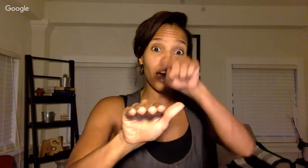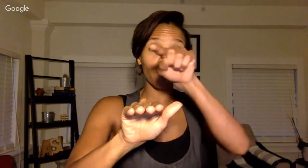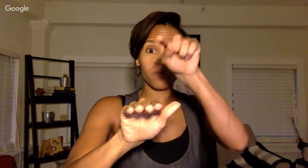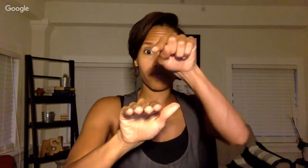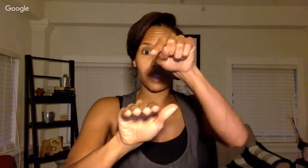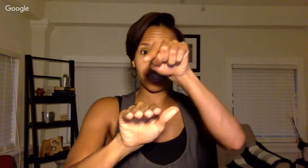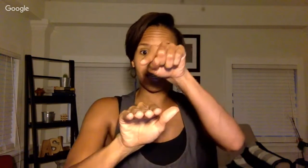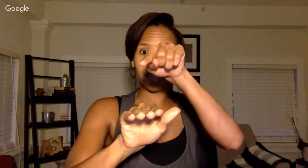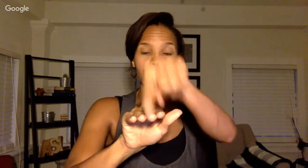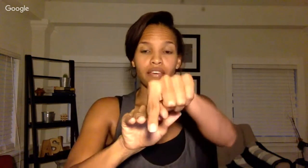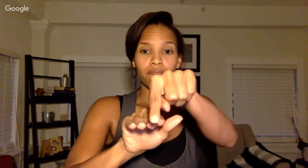about him.